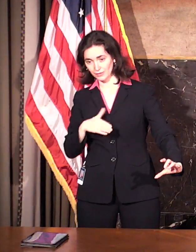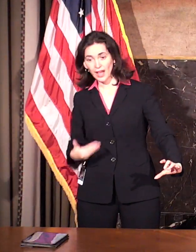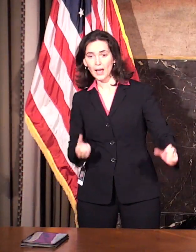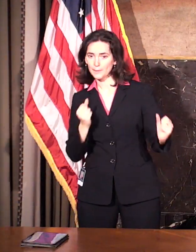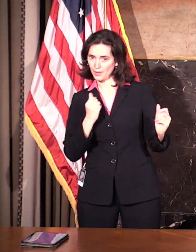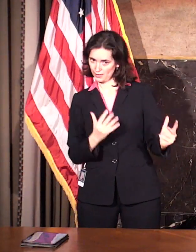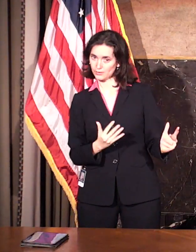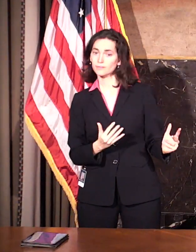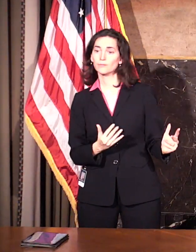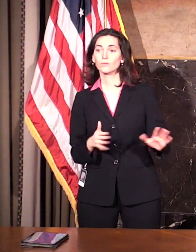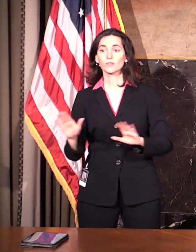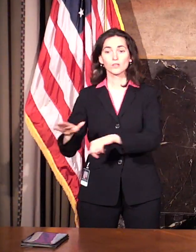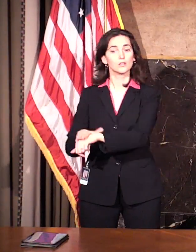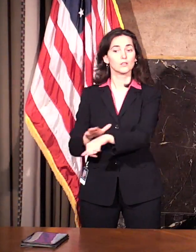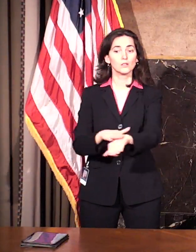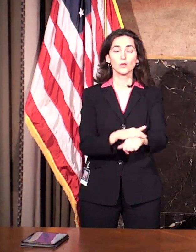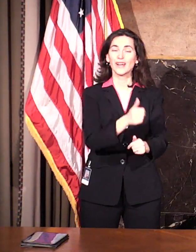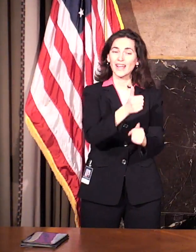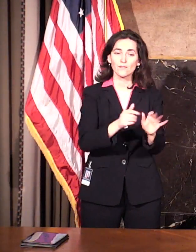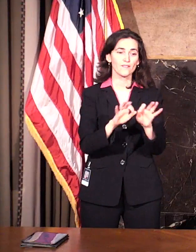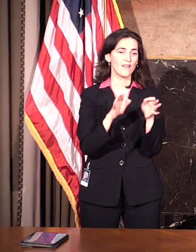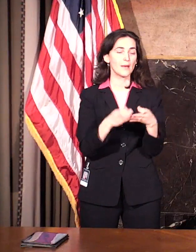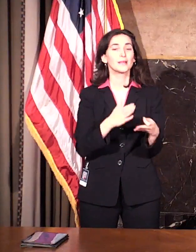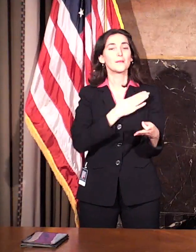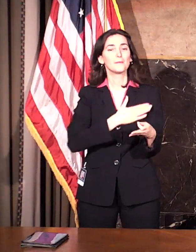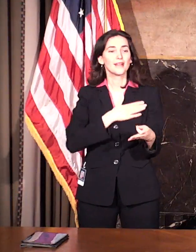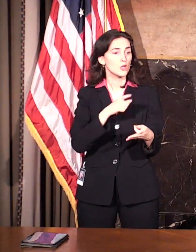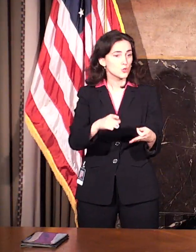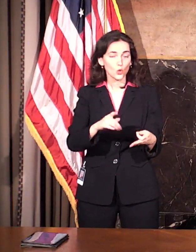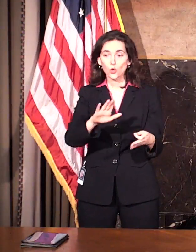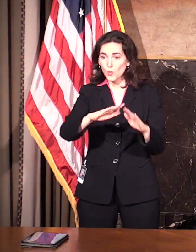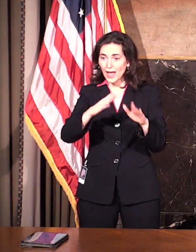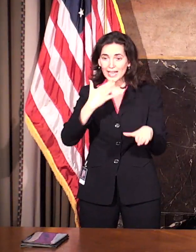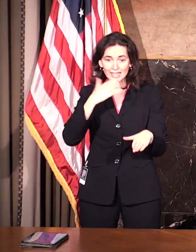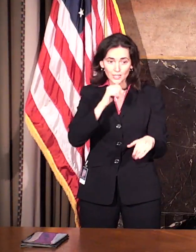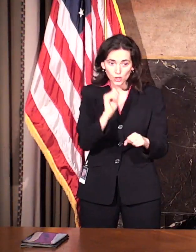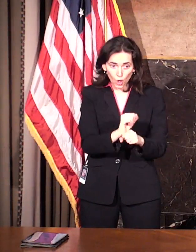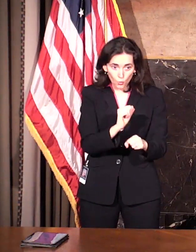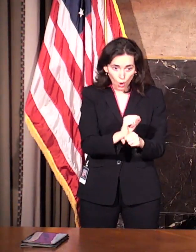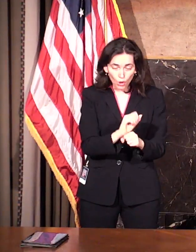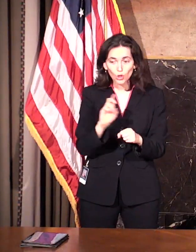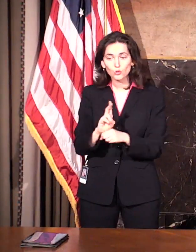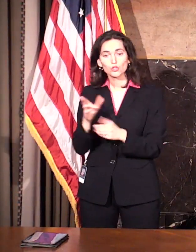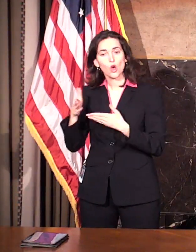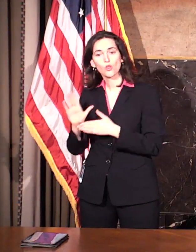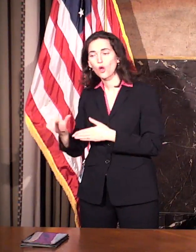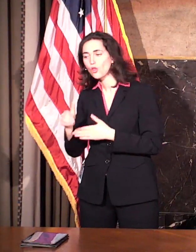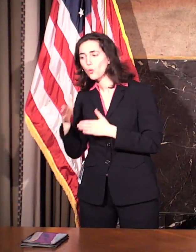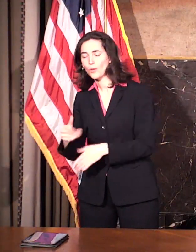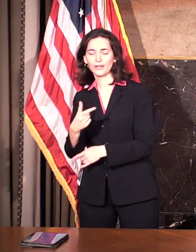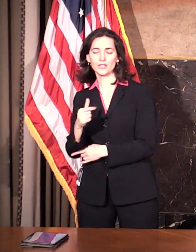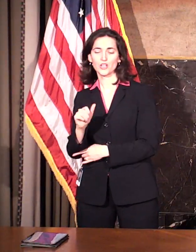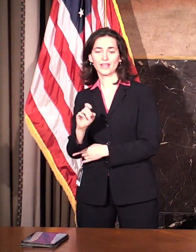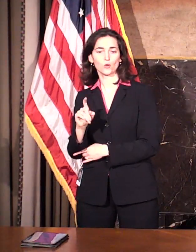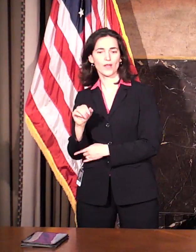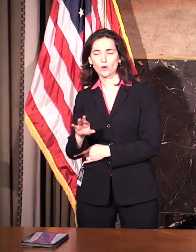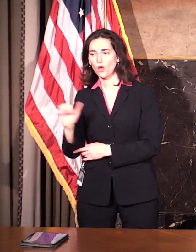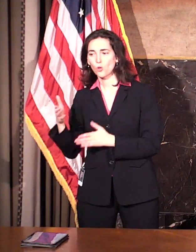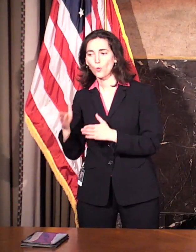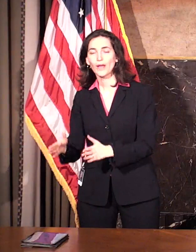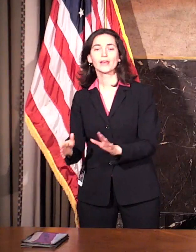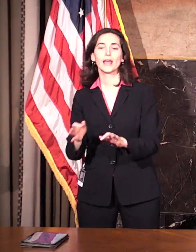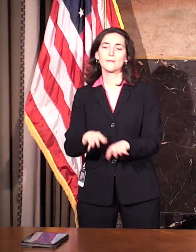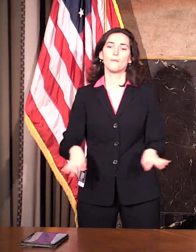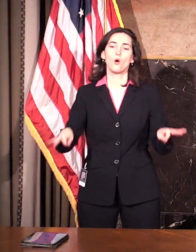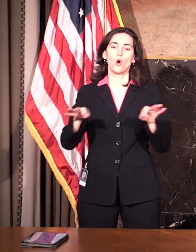you're heating your house through alternative means right now, as the governor said, if you're using a generator, always outside, always